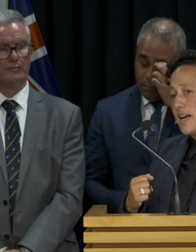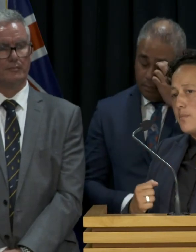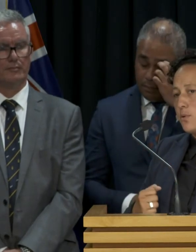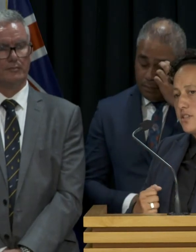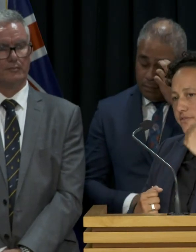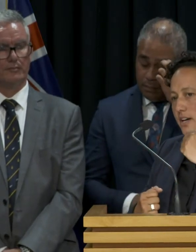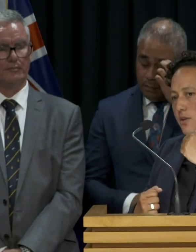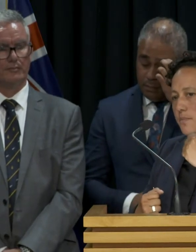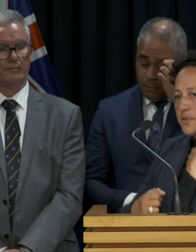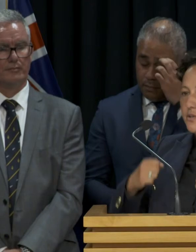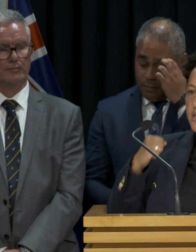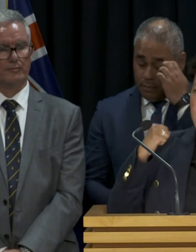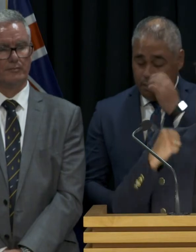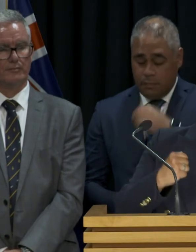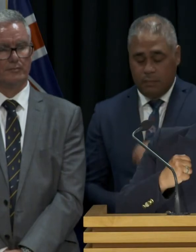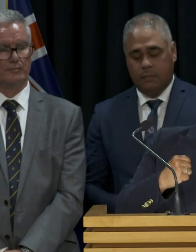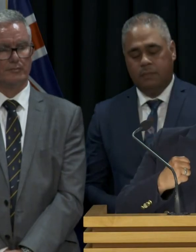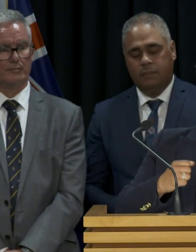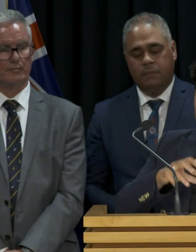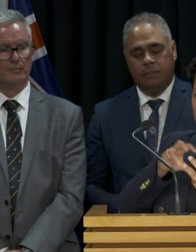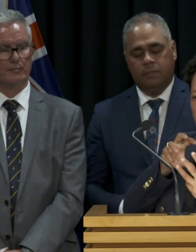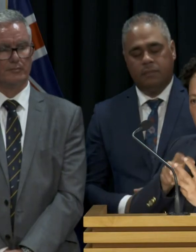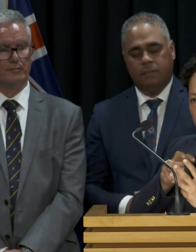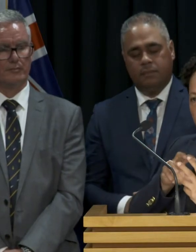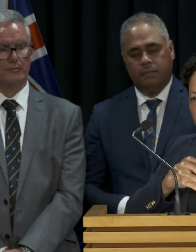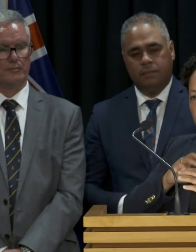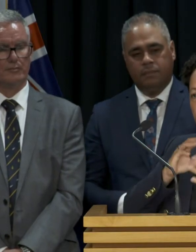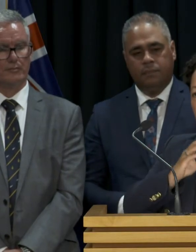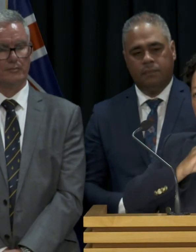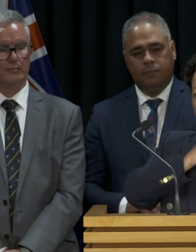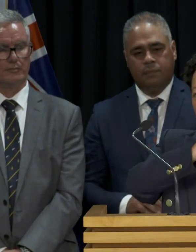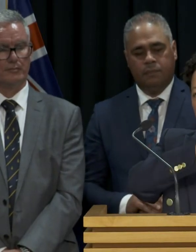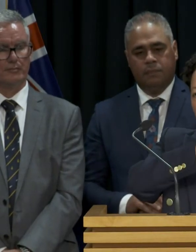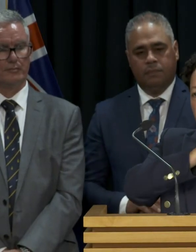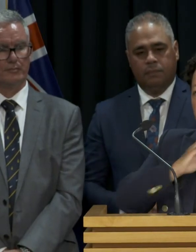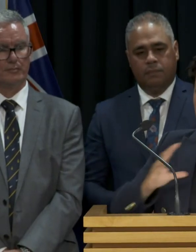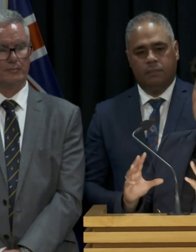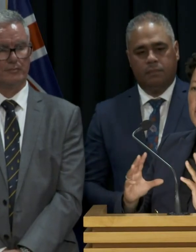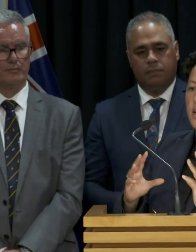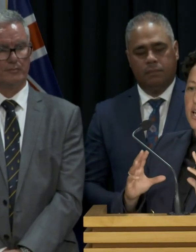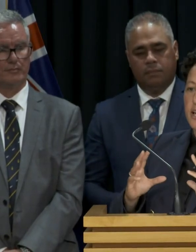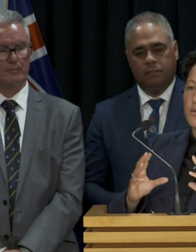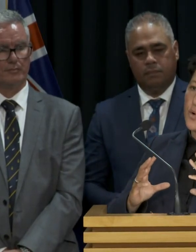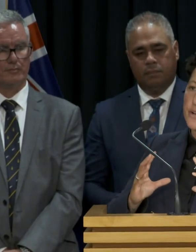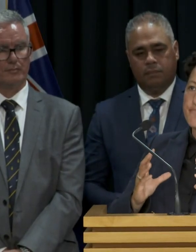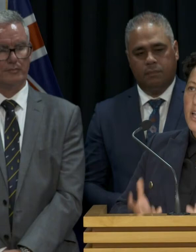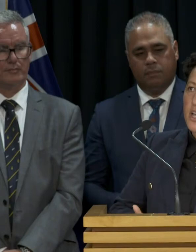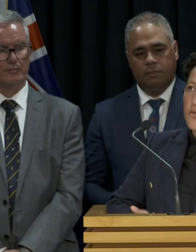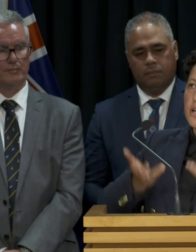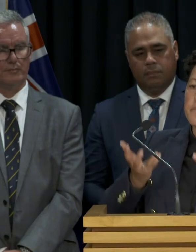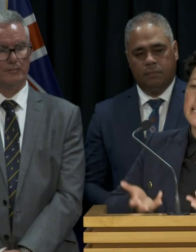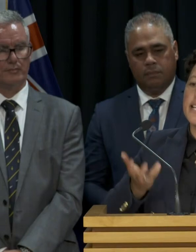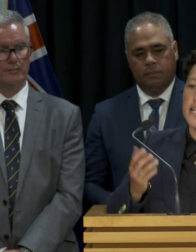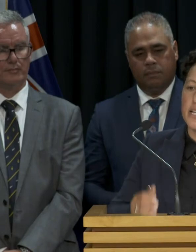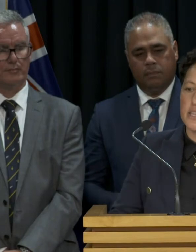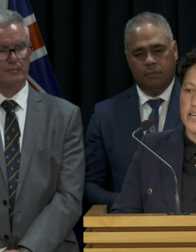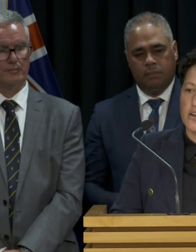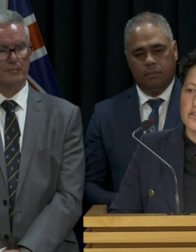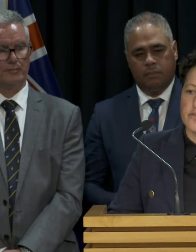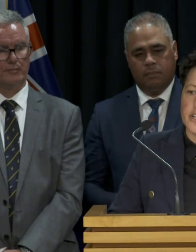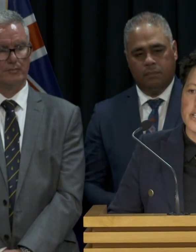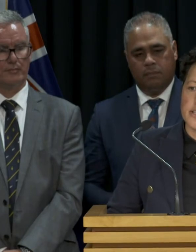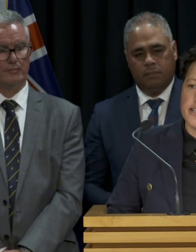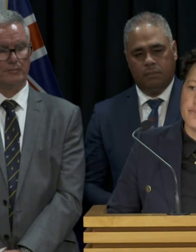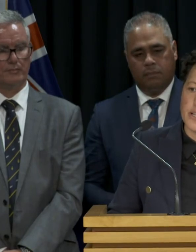for example, Te Whānau Apanui, Ngāti Porou, the Crown, in terms of returning or rehabilitating